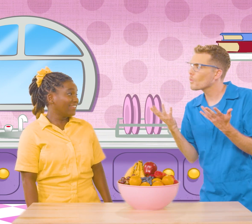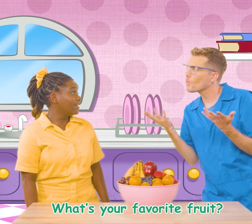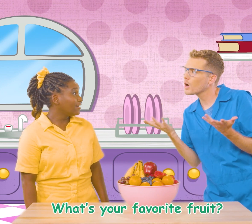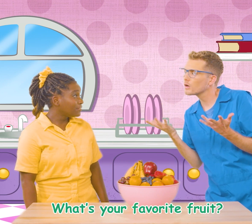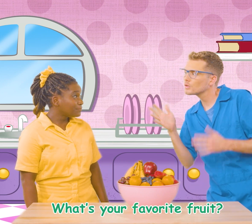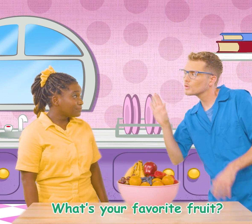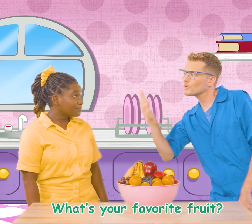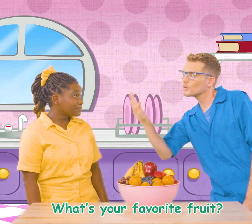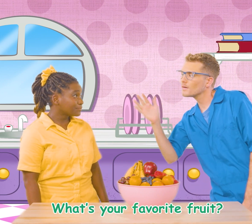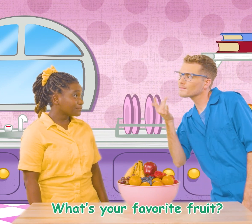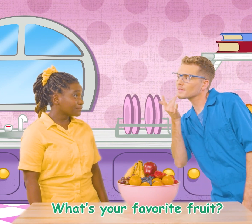What's your favorite fruit?